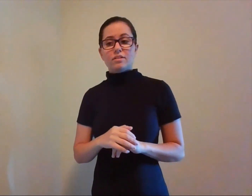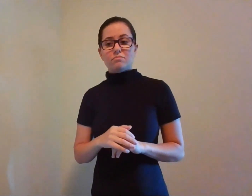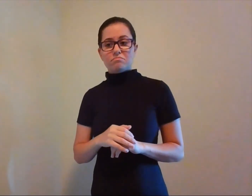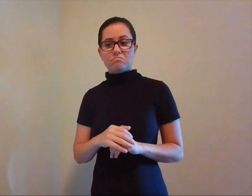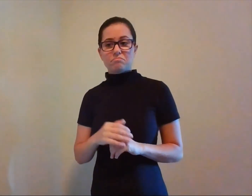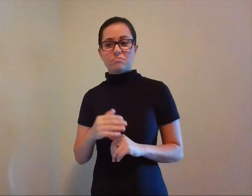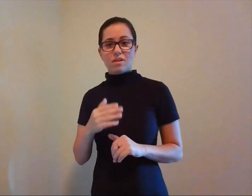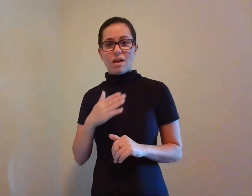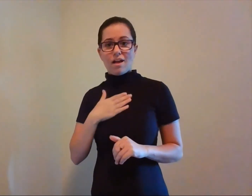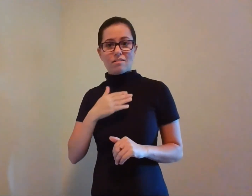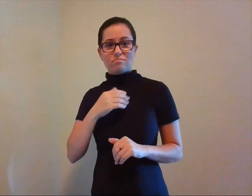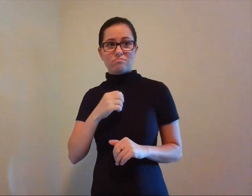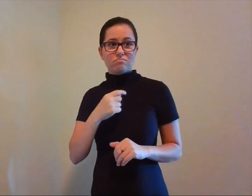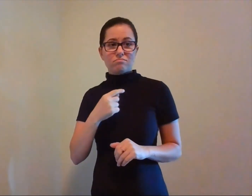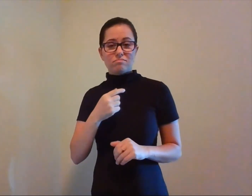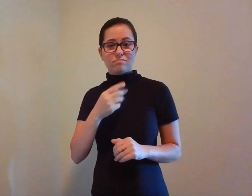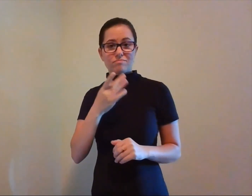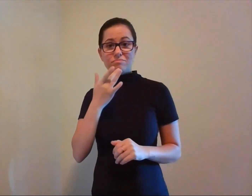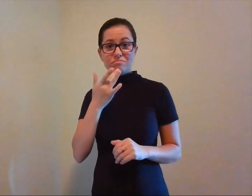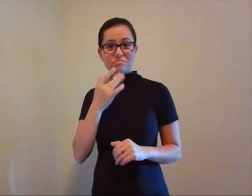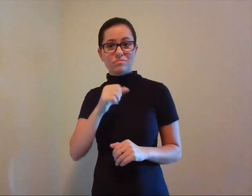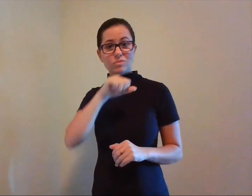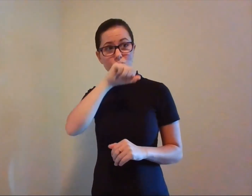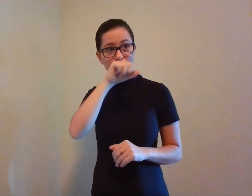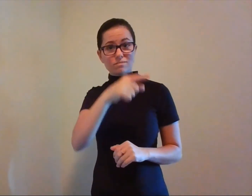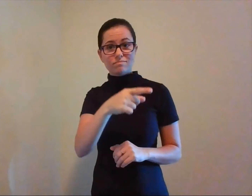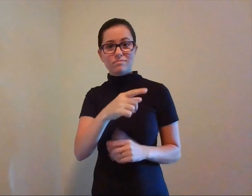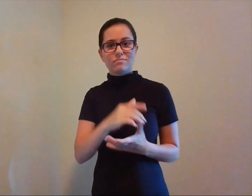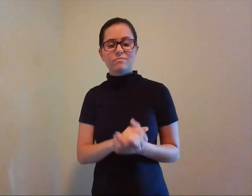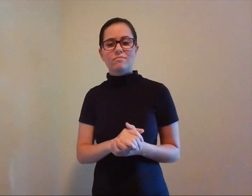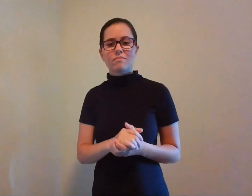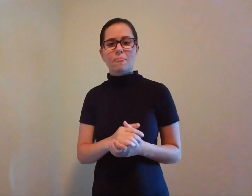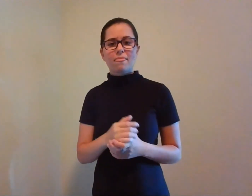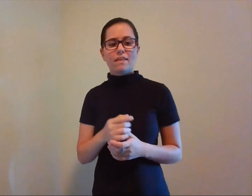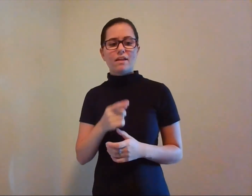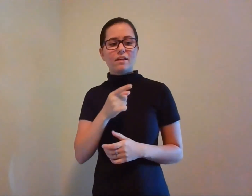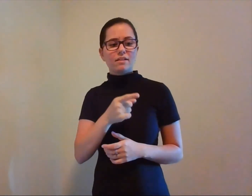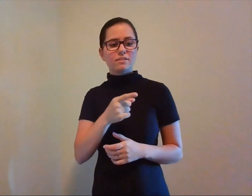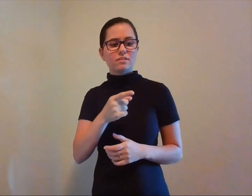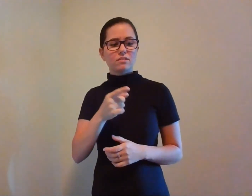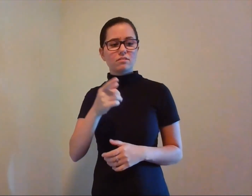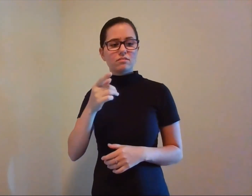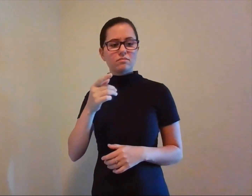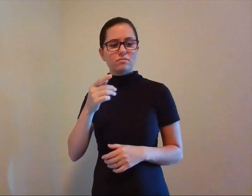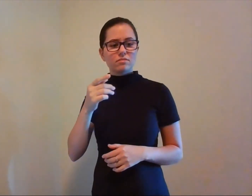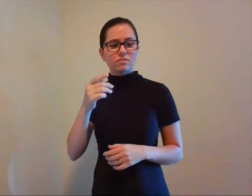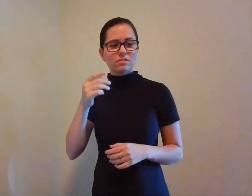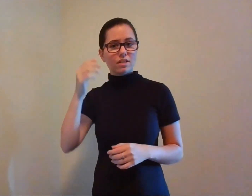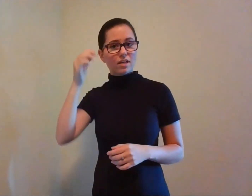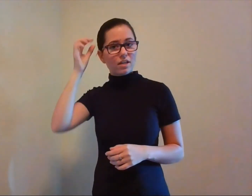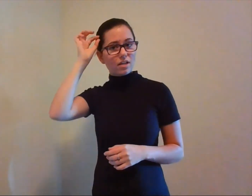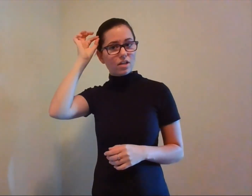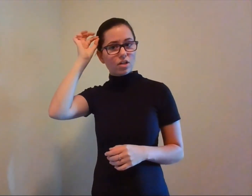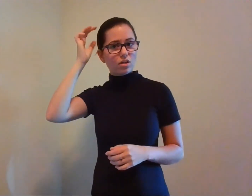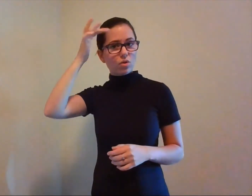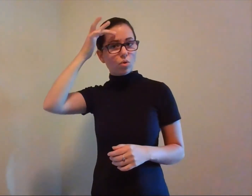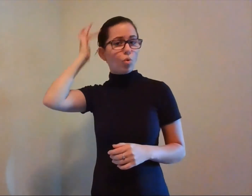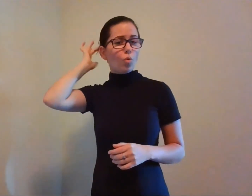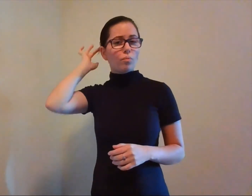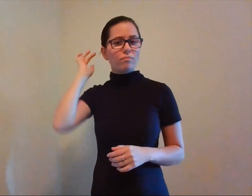the rabbit hole. He's bald. He's the bald guy from Shazam. His name is Mark Strong. Okay. And you have